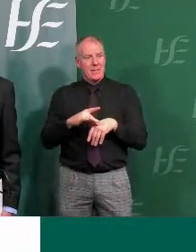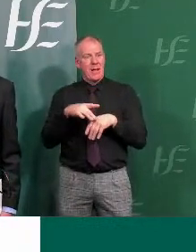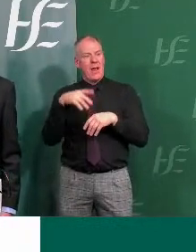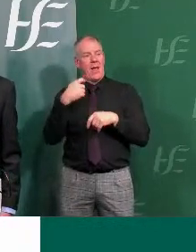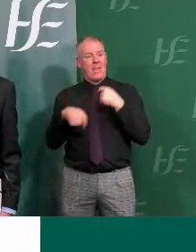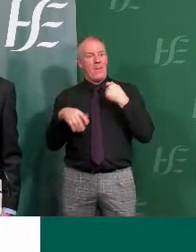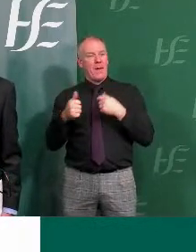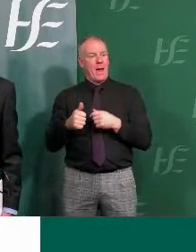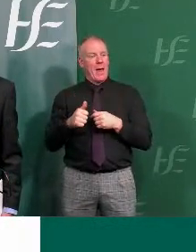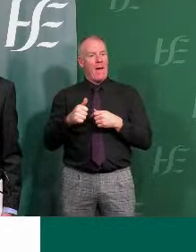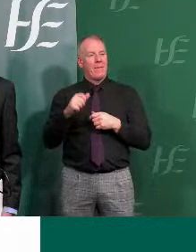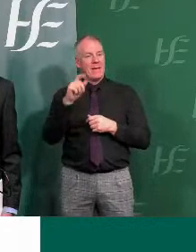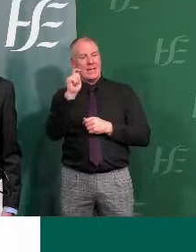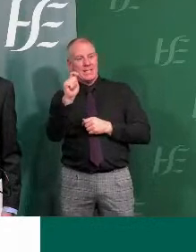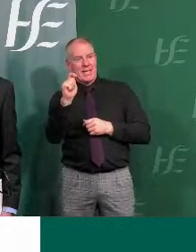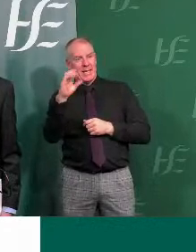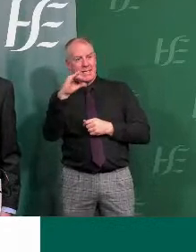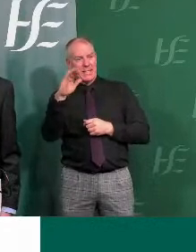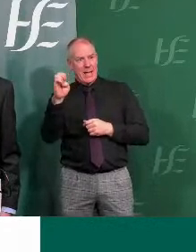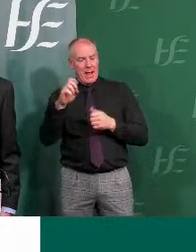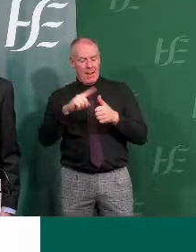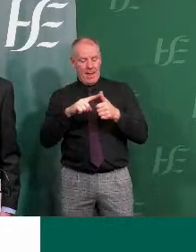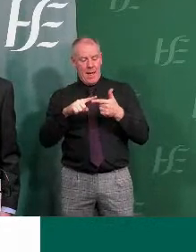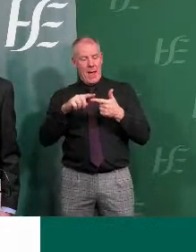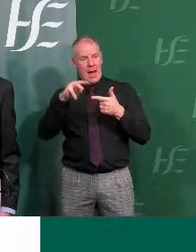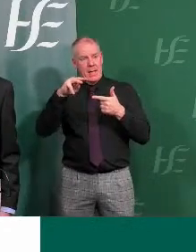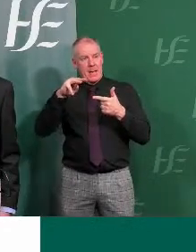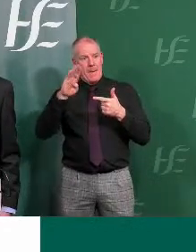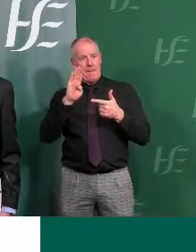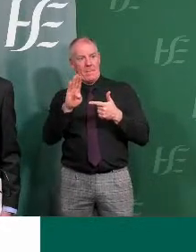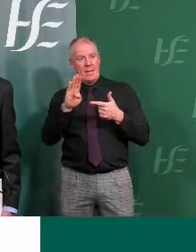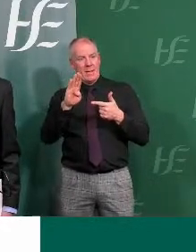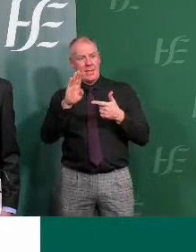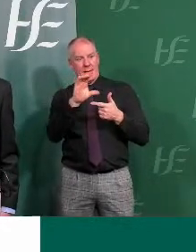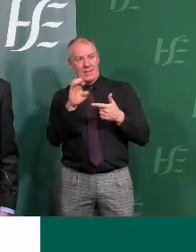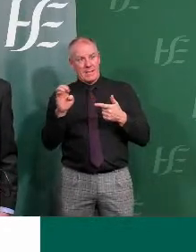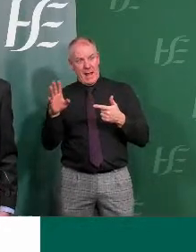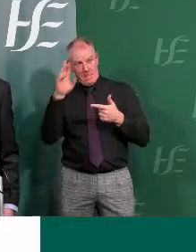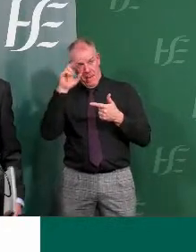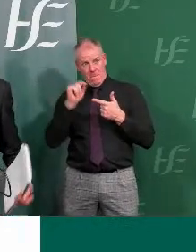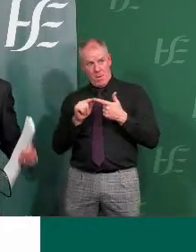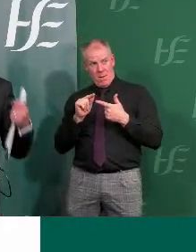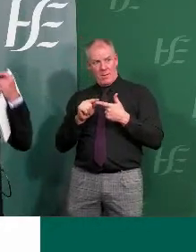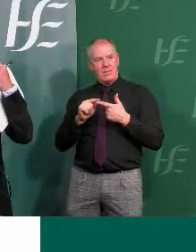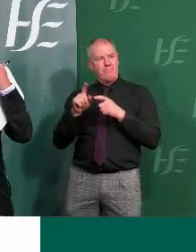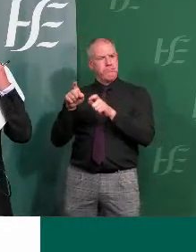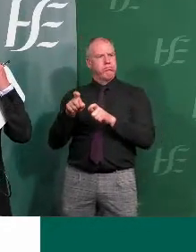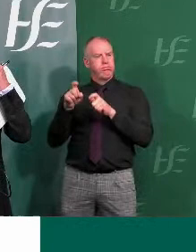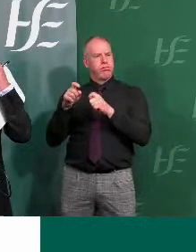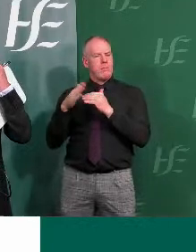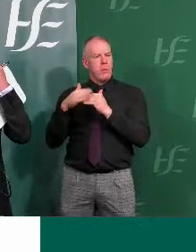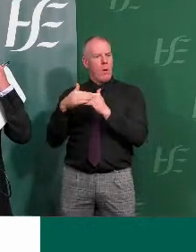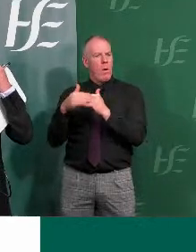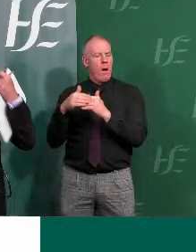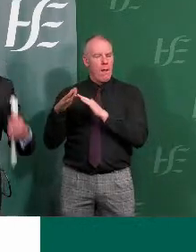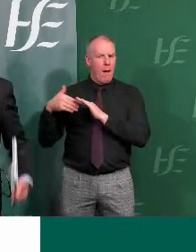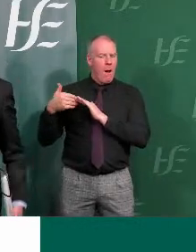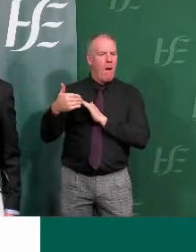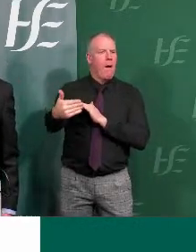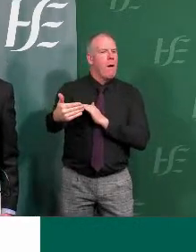of your immune system we call T cells and memory B cells, which seem to linger around. And as the name suggests, in the case of memory